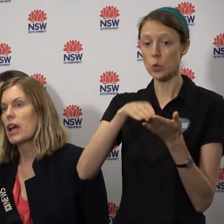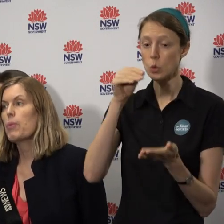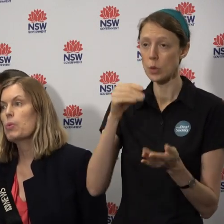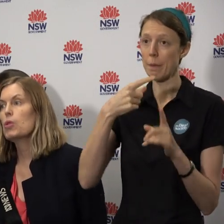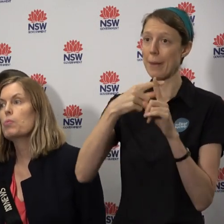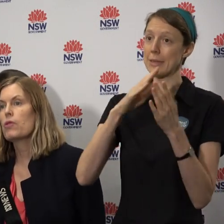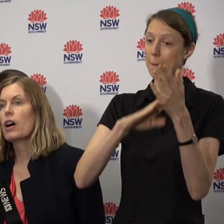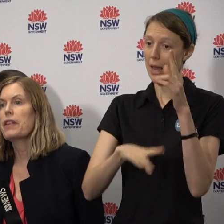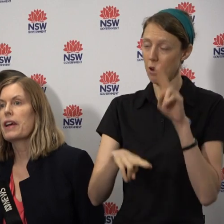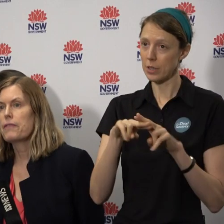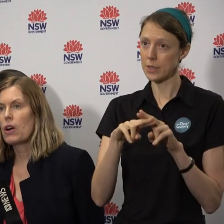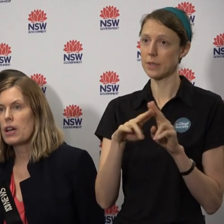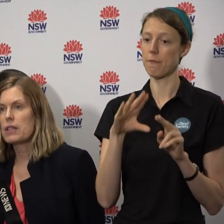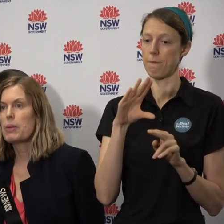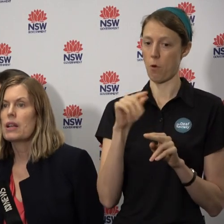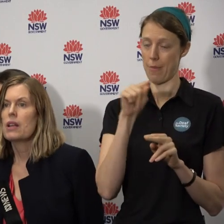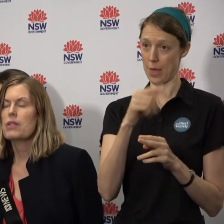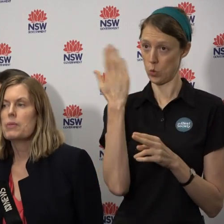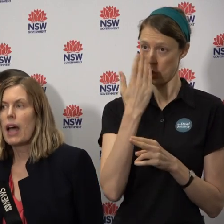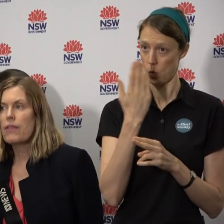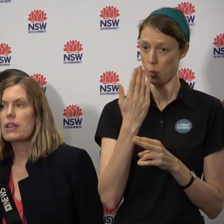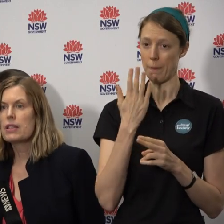emails, and we will provide that advice. But